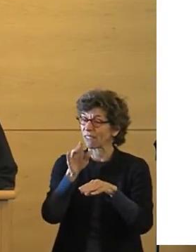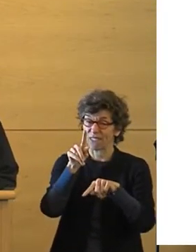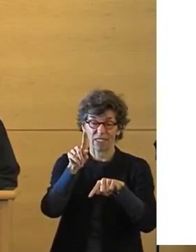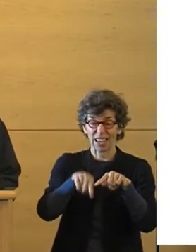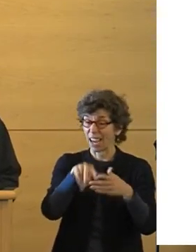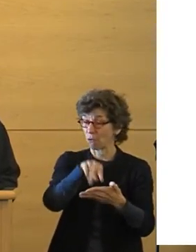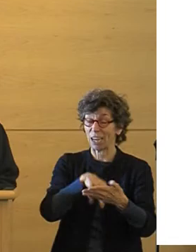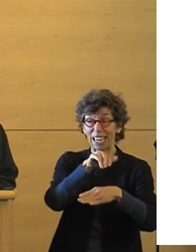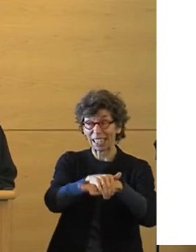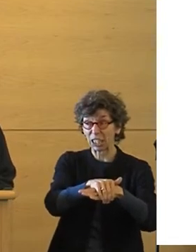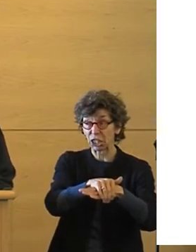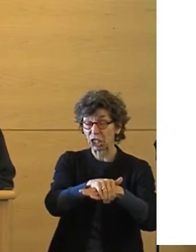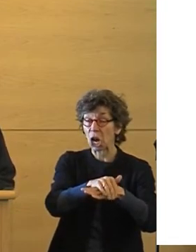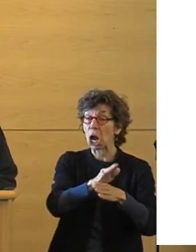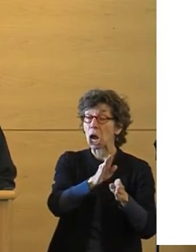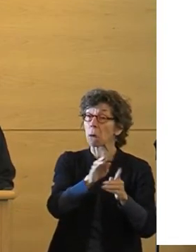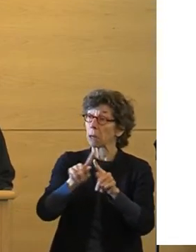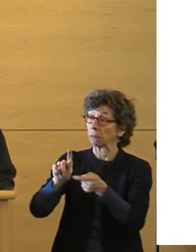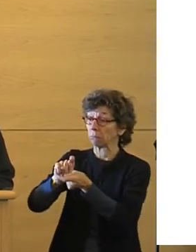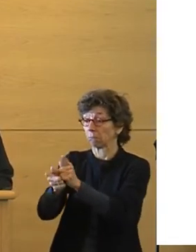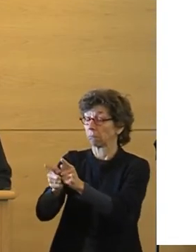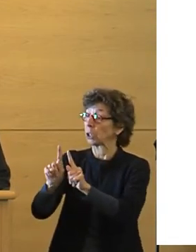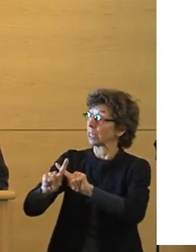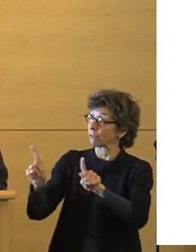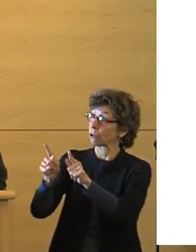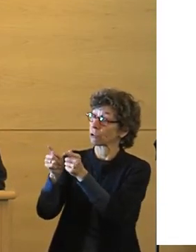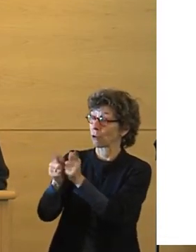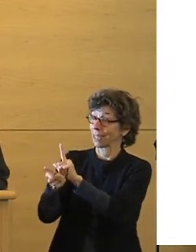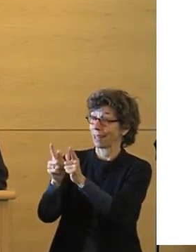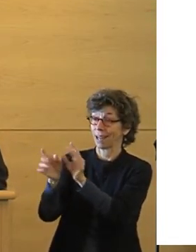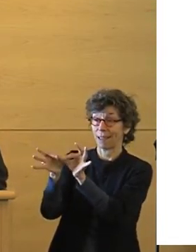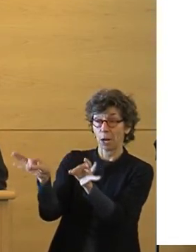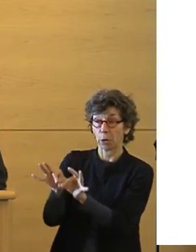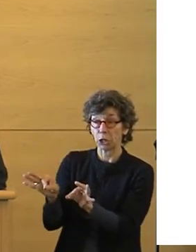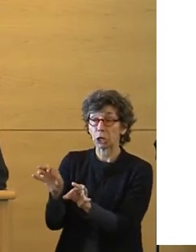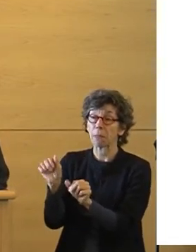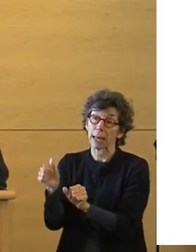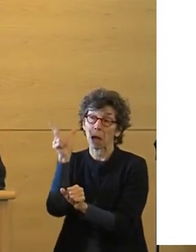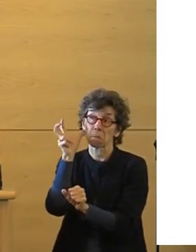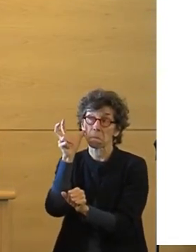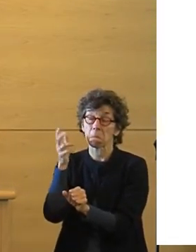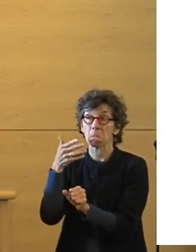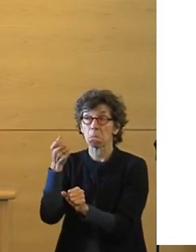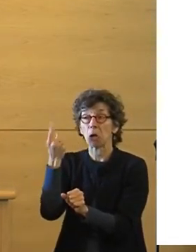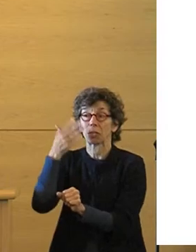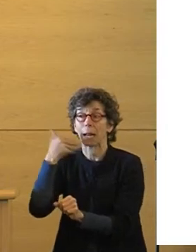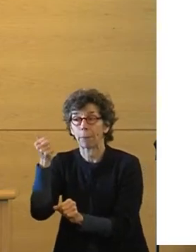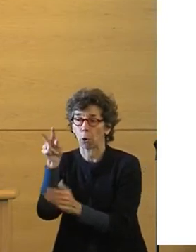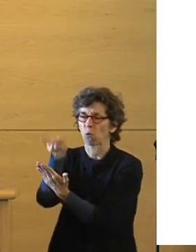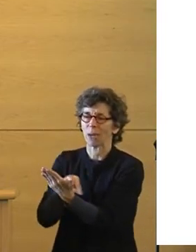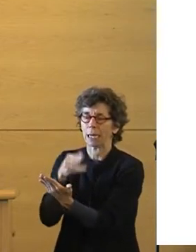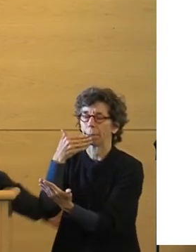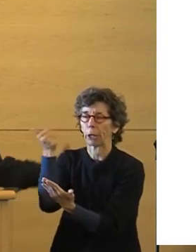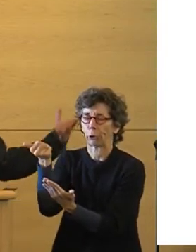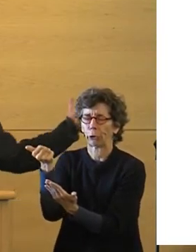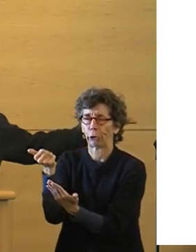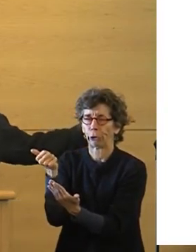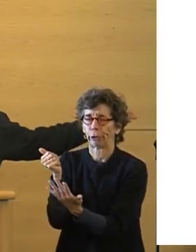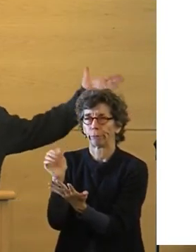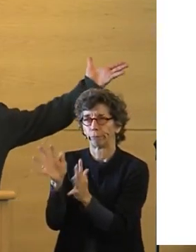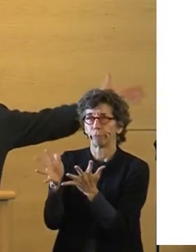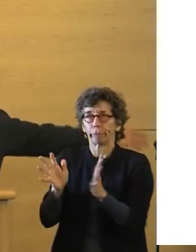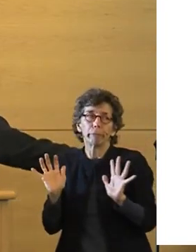supports. So that's only as good as automatic translation is, but it's pretty good. That I've heard from a lot of people that they understand the